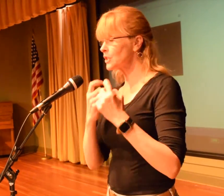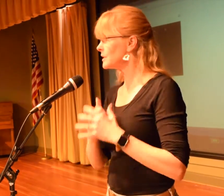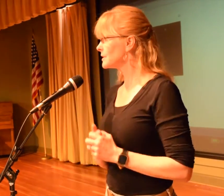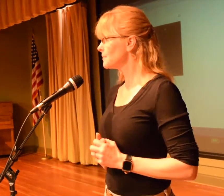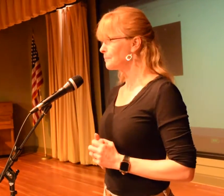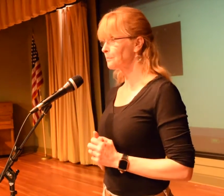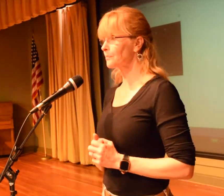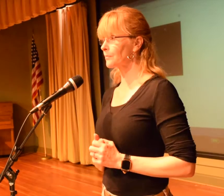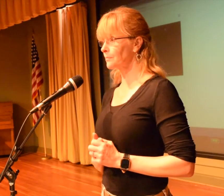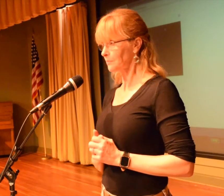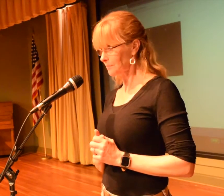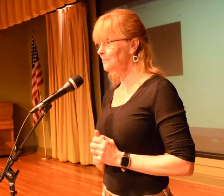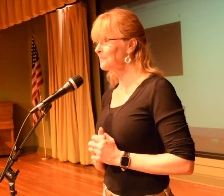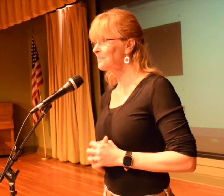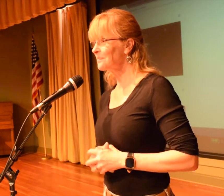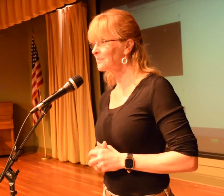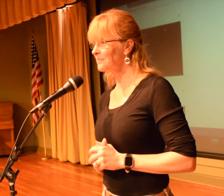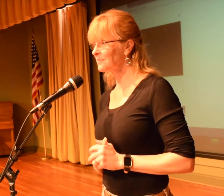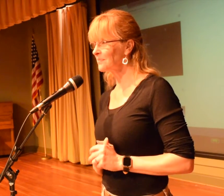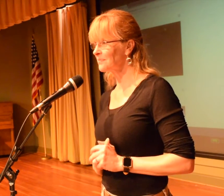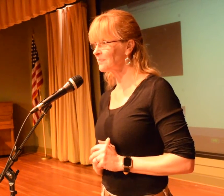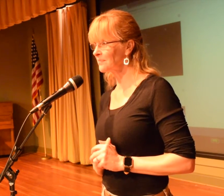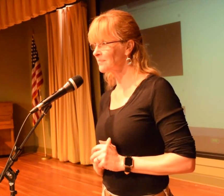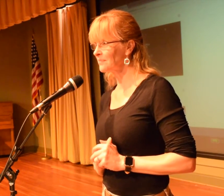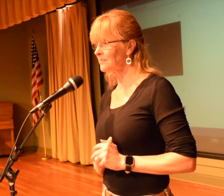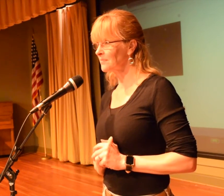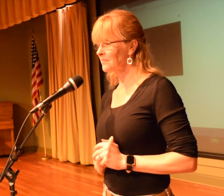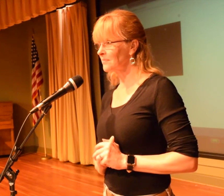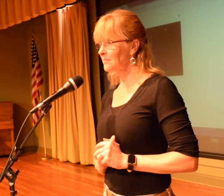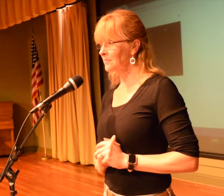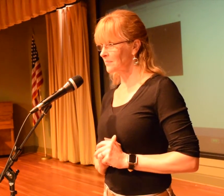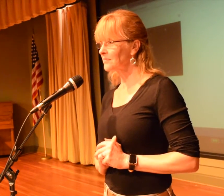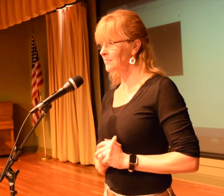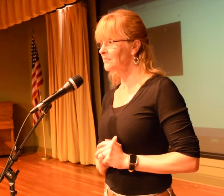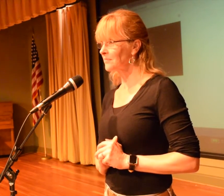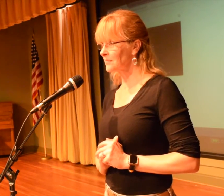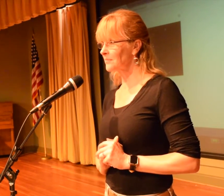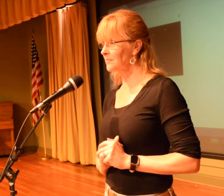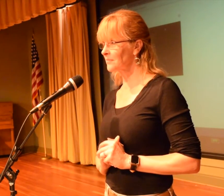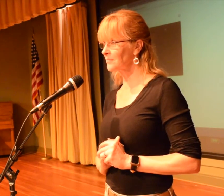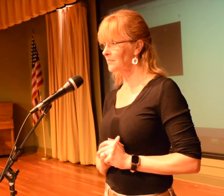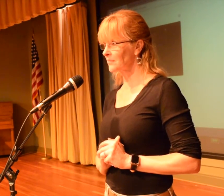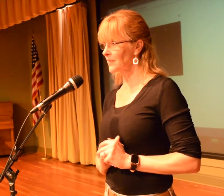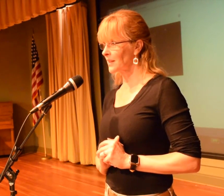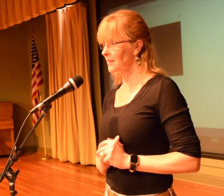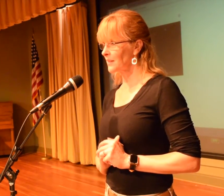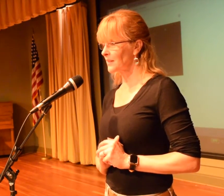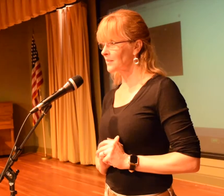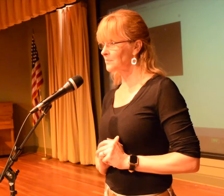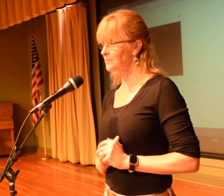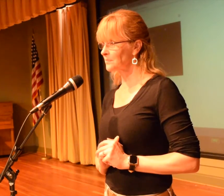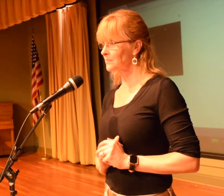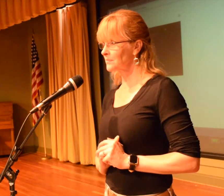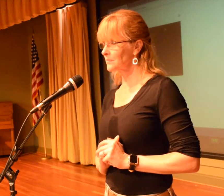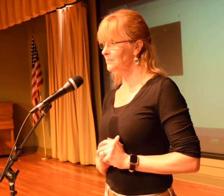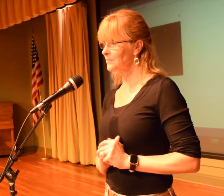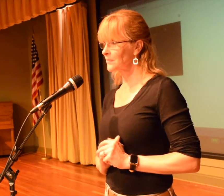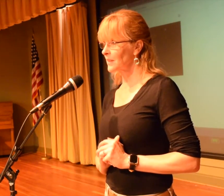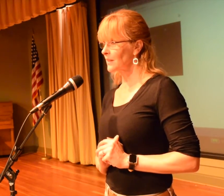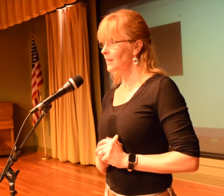questions? Going from the K to the L. You've got the K this way, and then you switch this way.